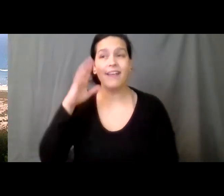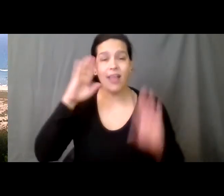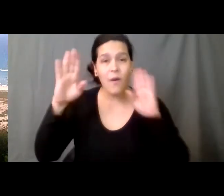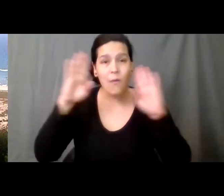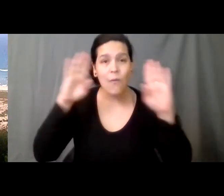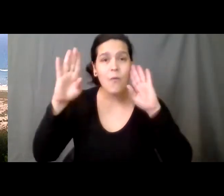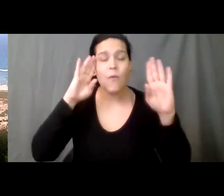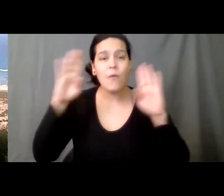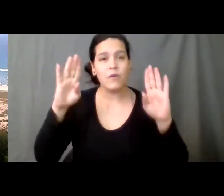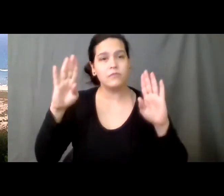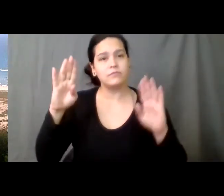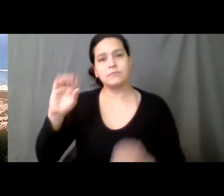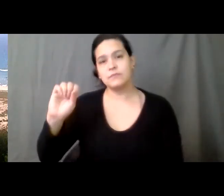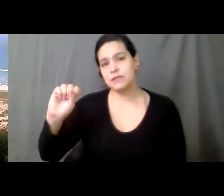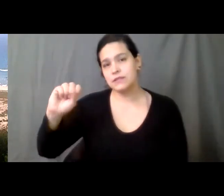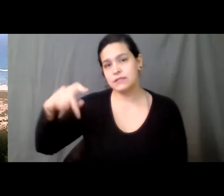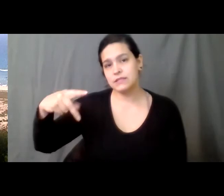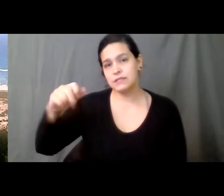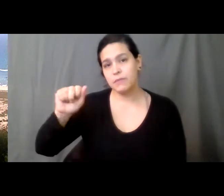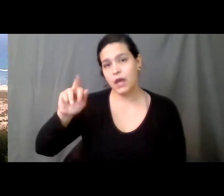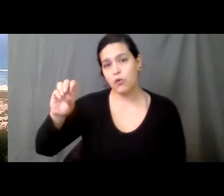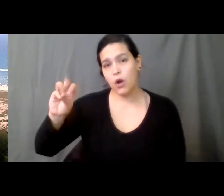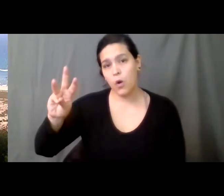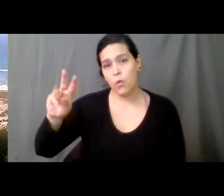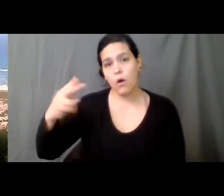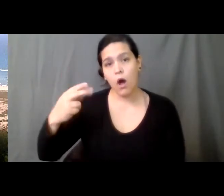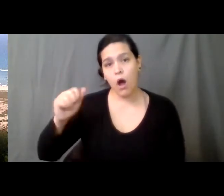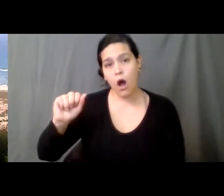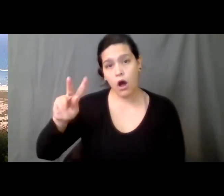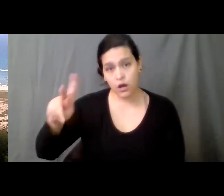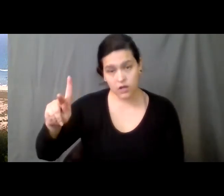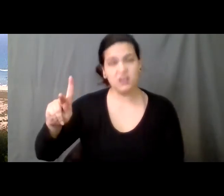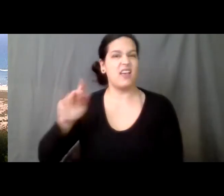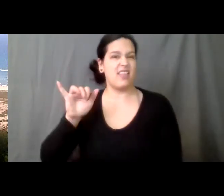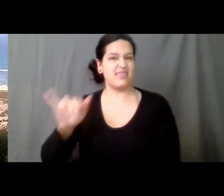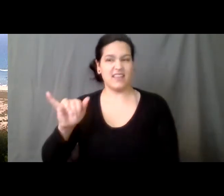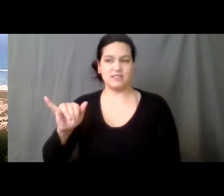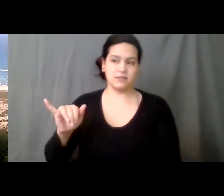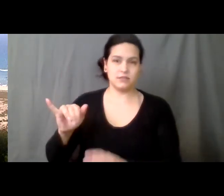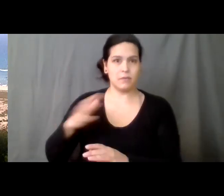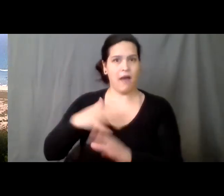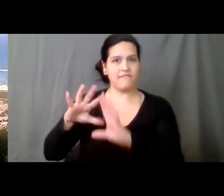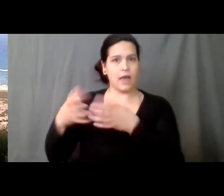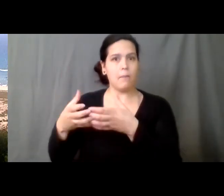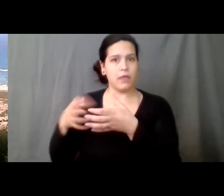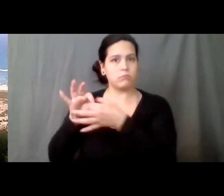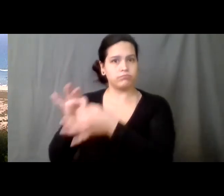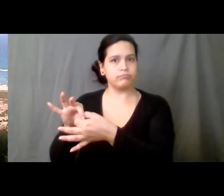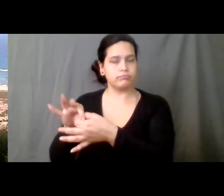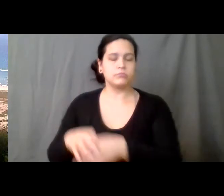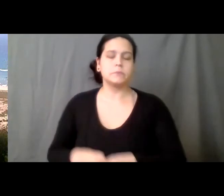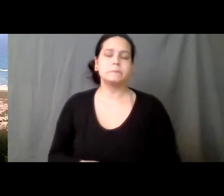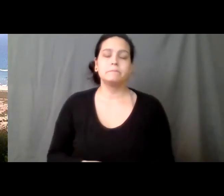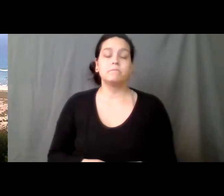The sparrowhawk is the mark of my family, and I'm from the land of the crooked tree, which is